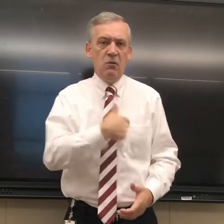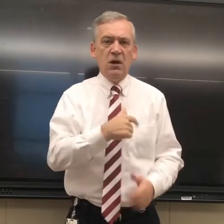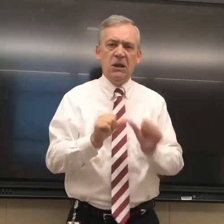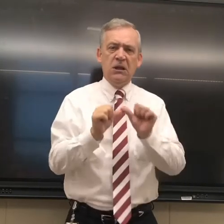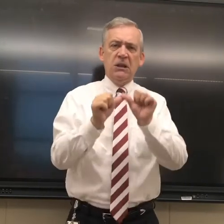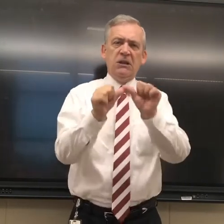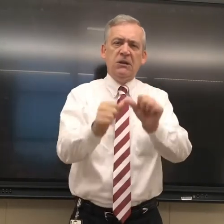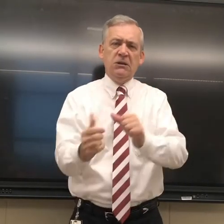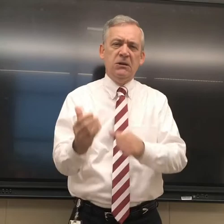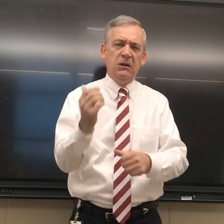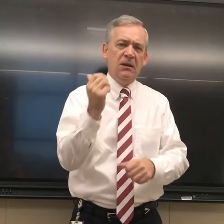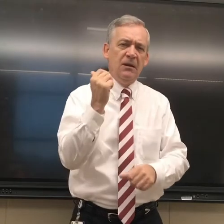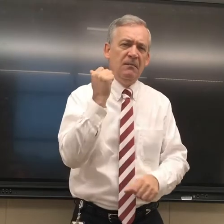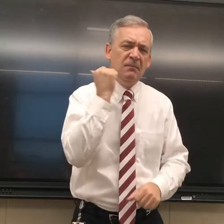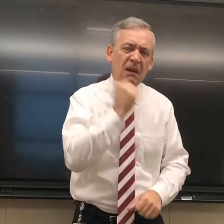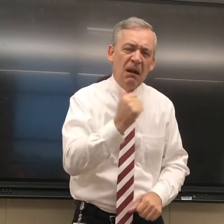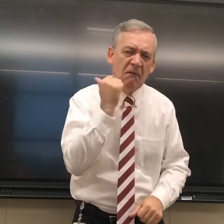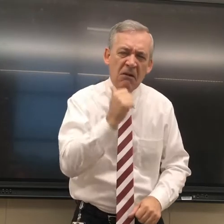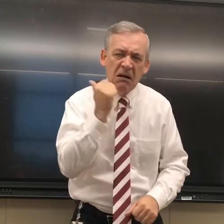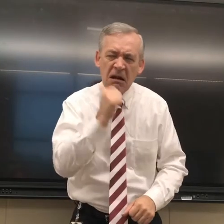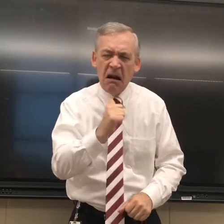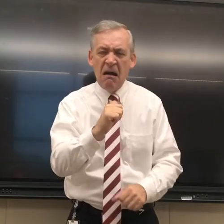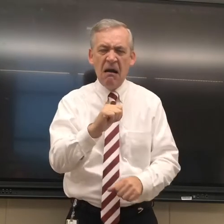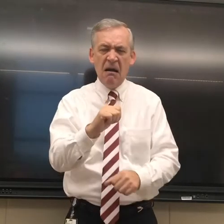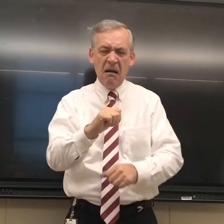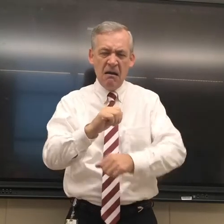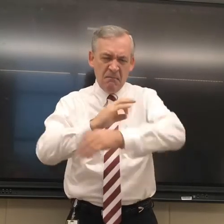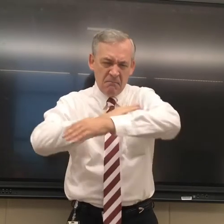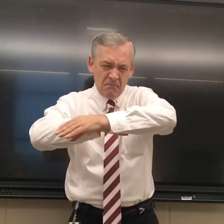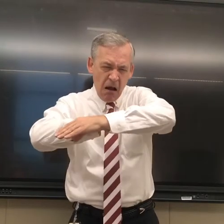and labor in the white man's vineyard until after dark.